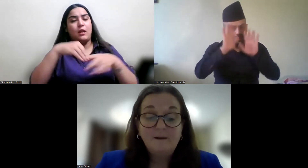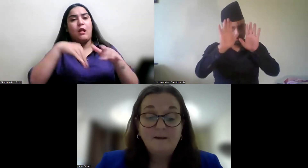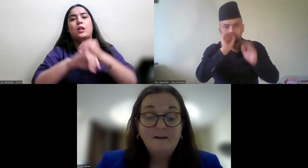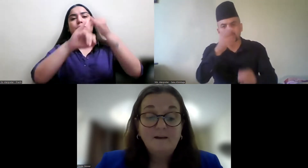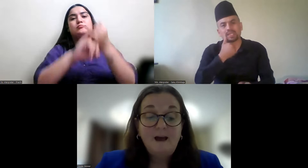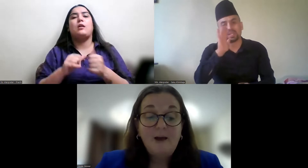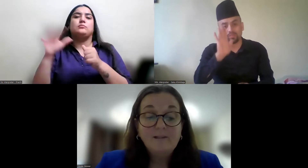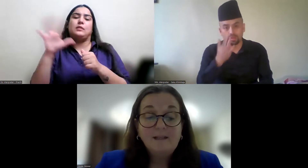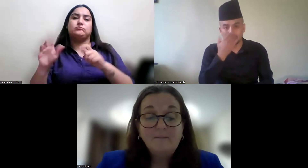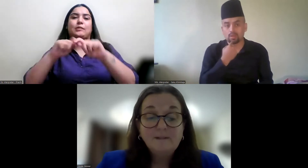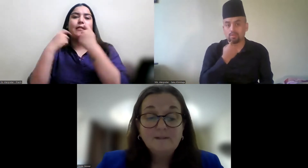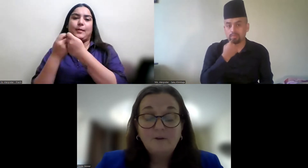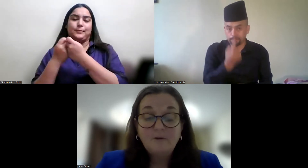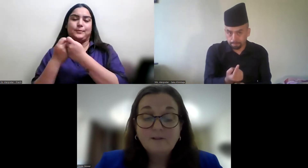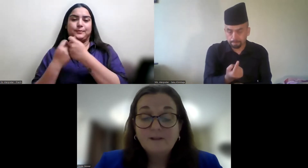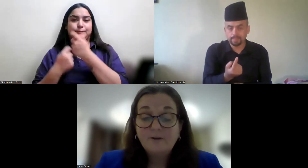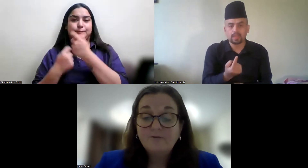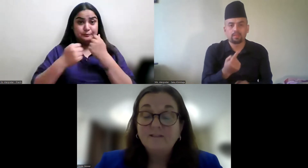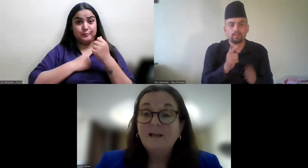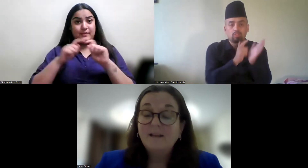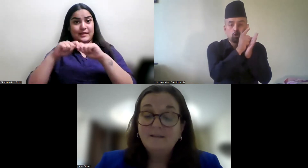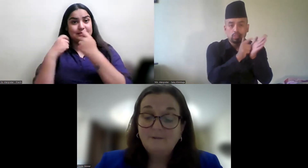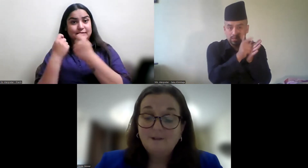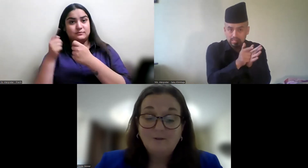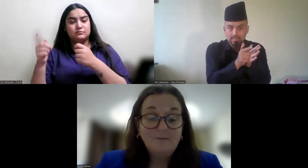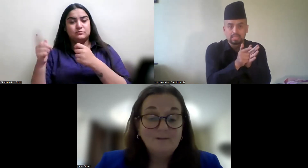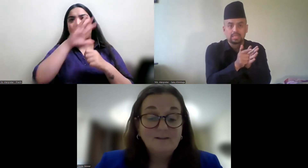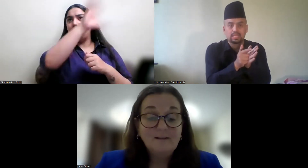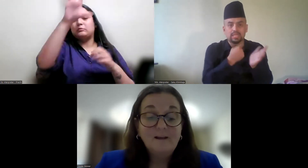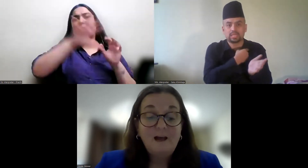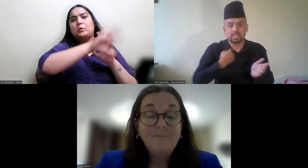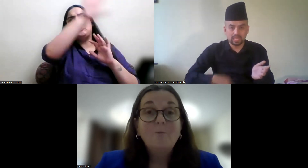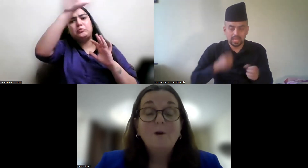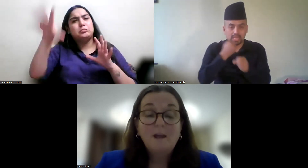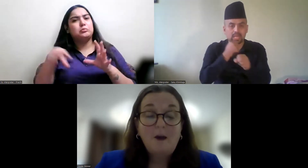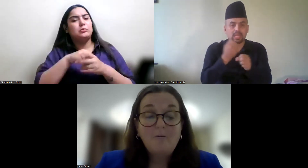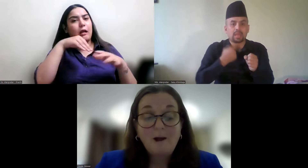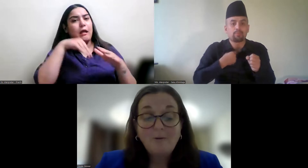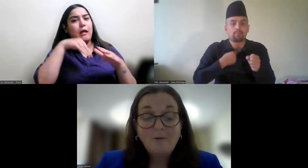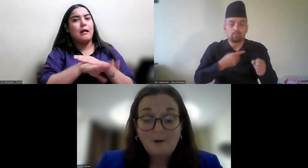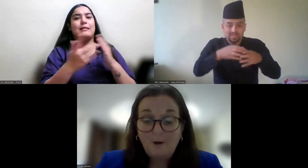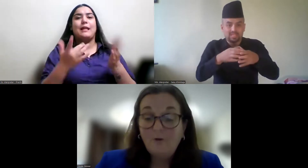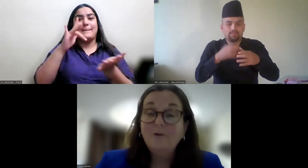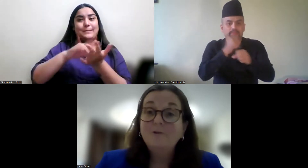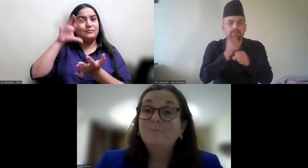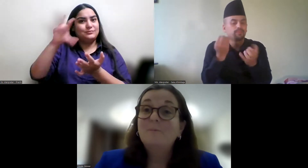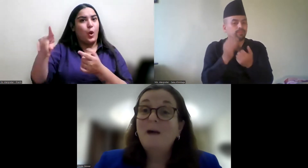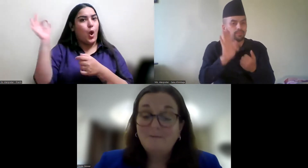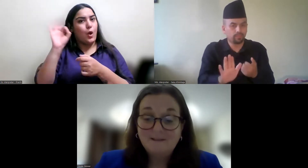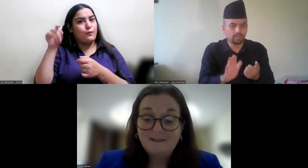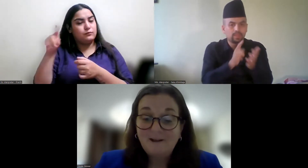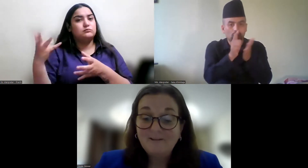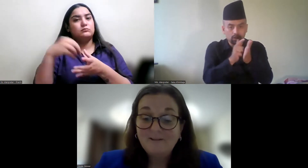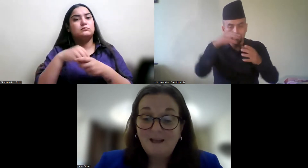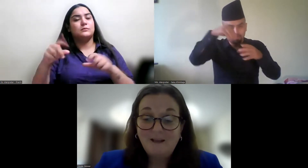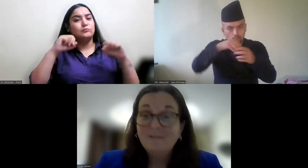team. Our teams across the countries and in the regional office have been working around the clock to prepare for